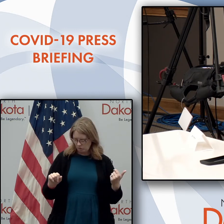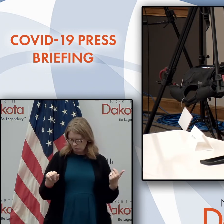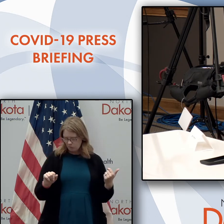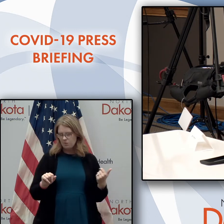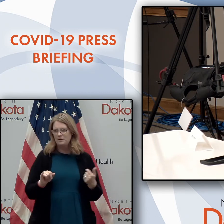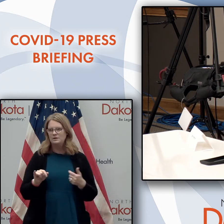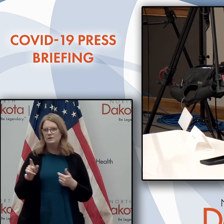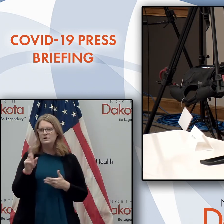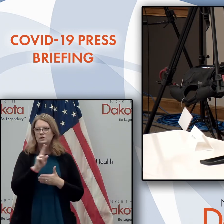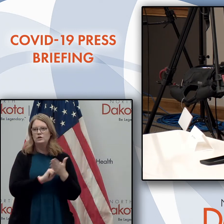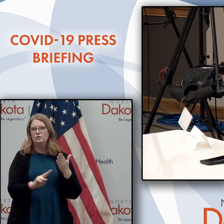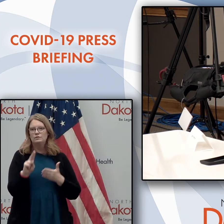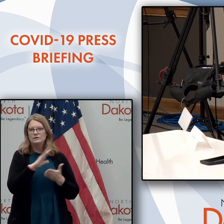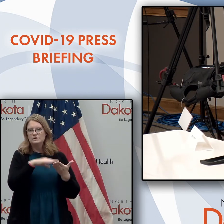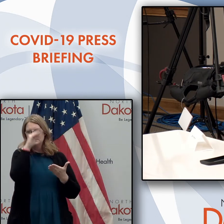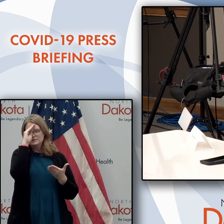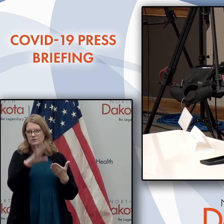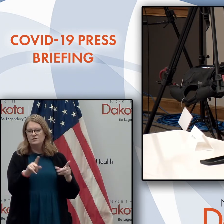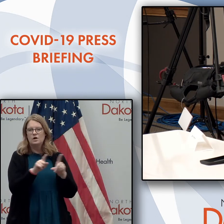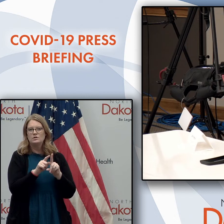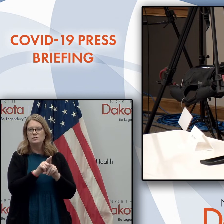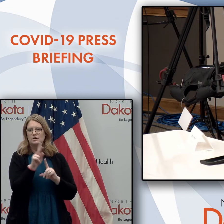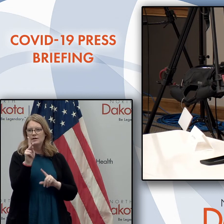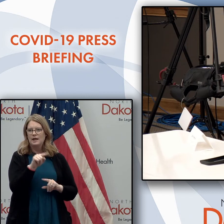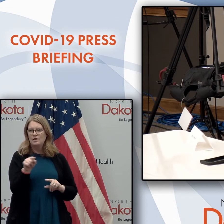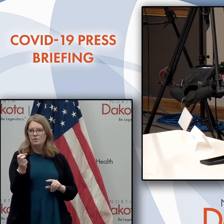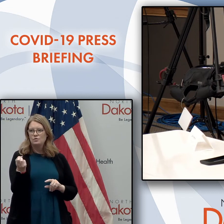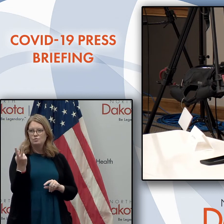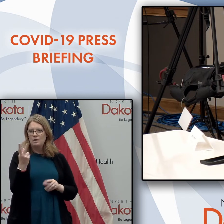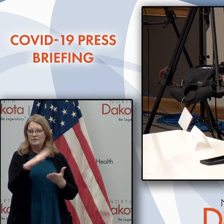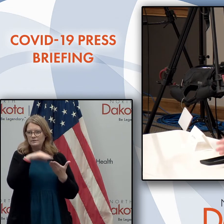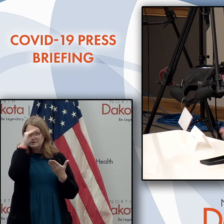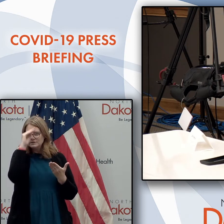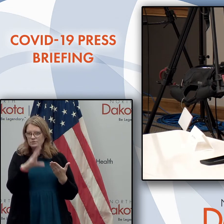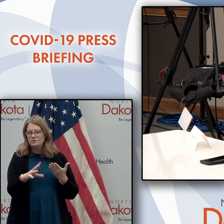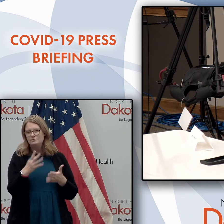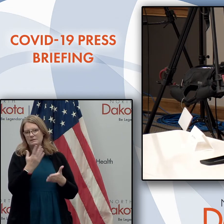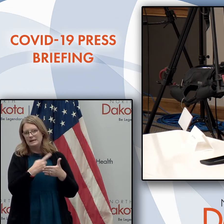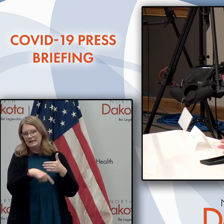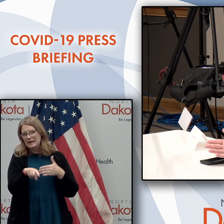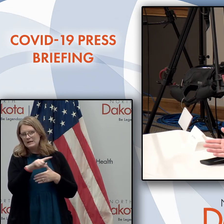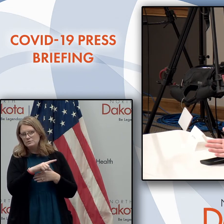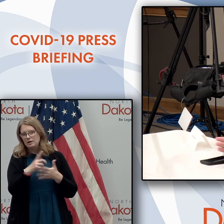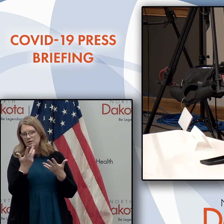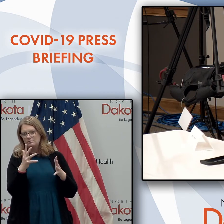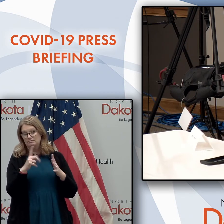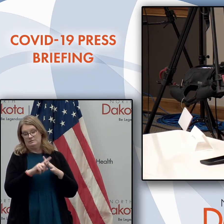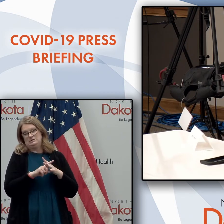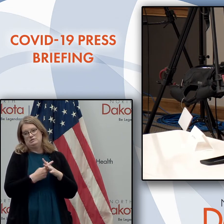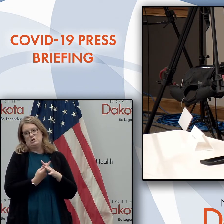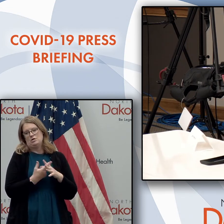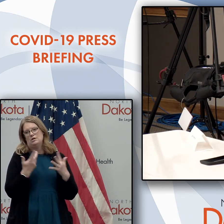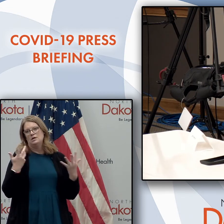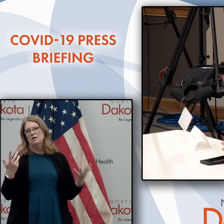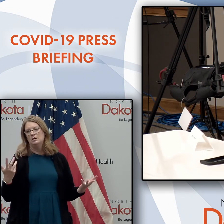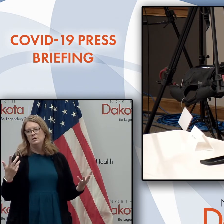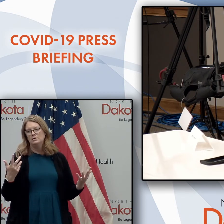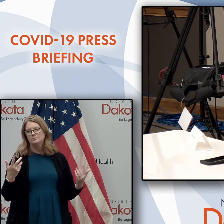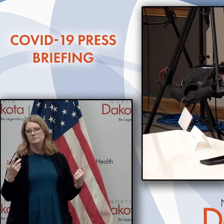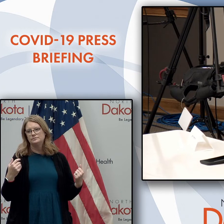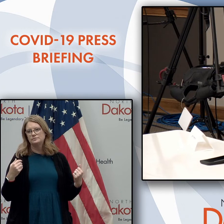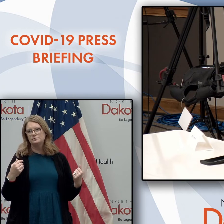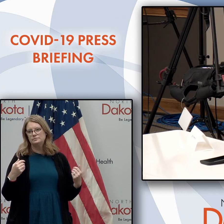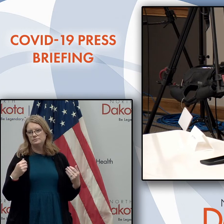from university students returning, we have K through 12 students going back to school either next week or already maybe even into week 2. Is that